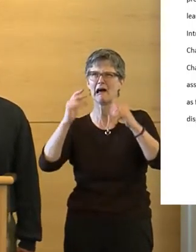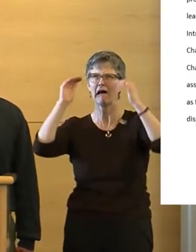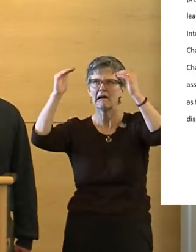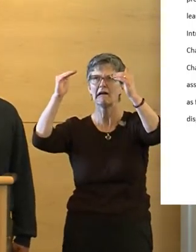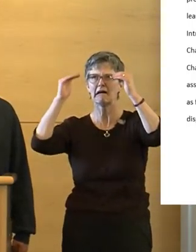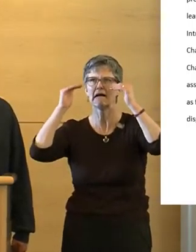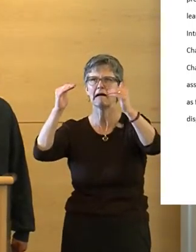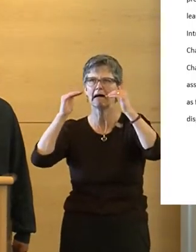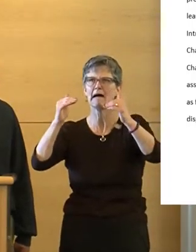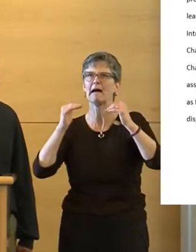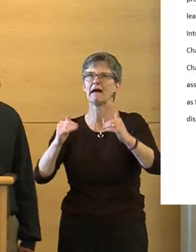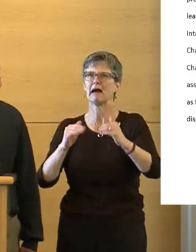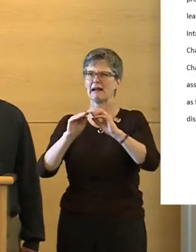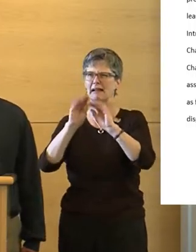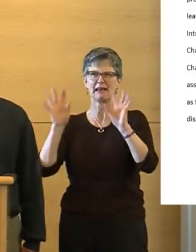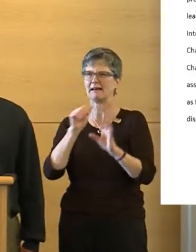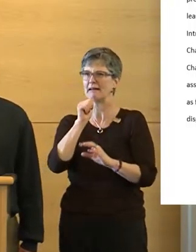There's no formatting.